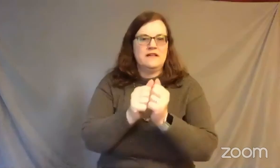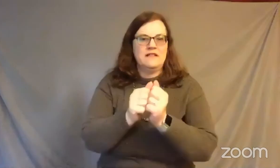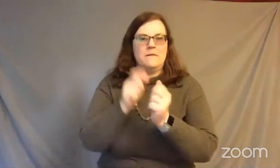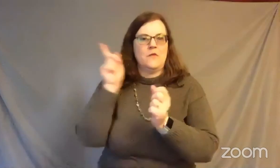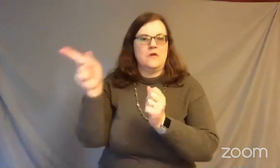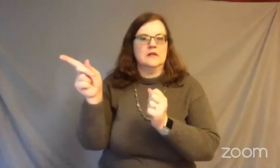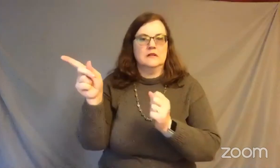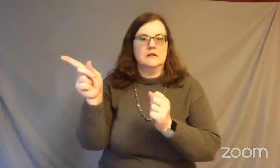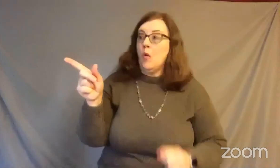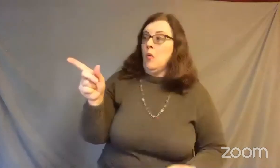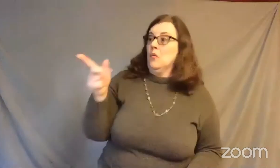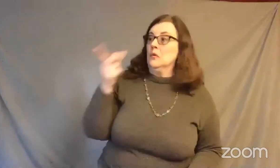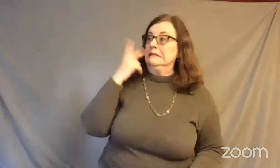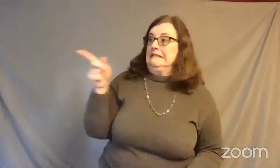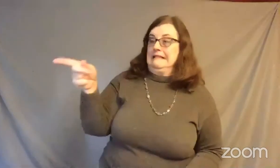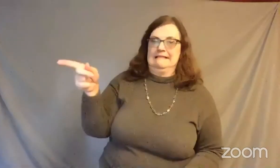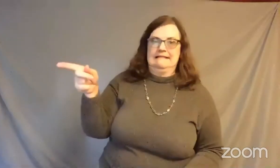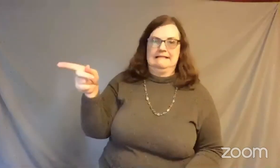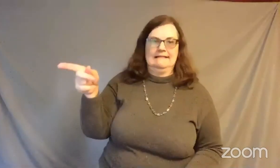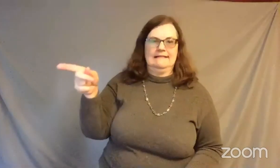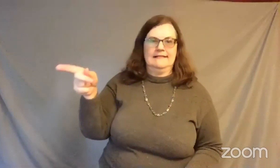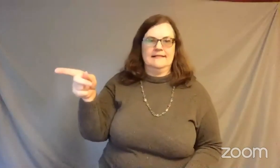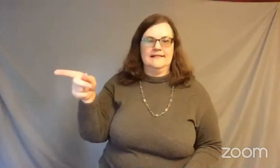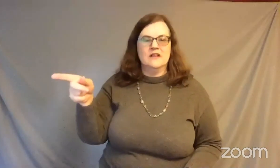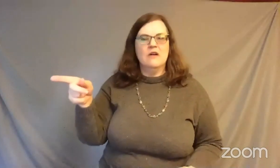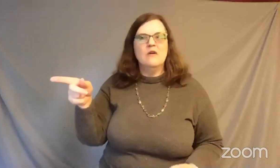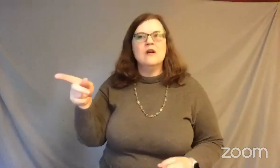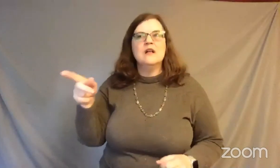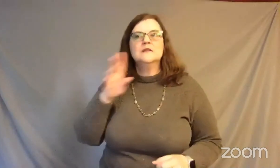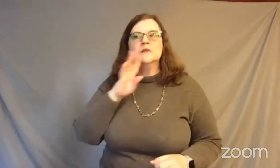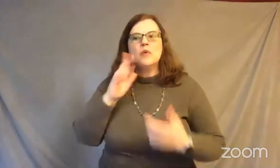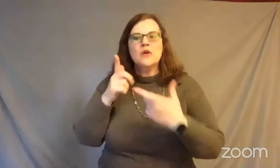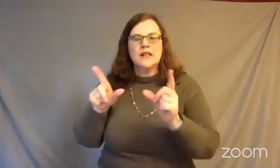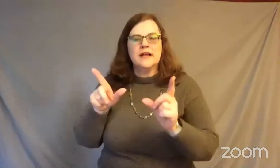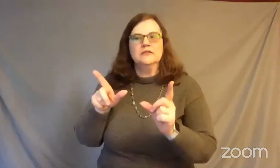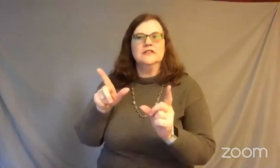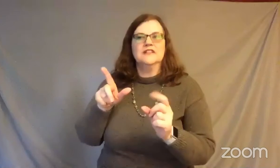use the pointing, and then in English, you would say that, for example.